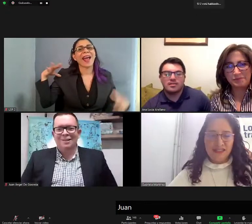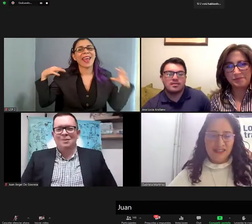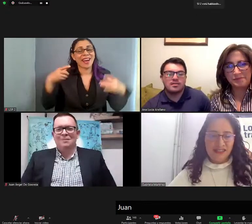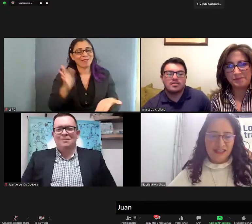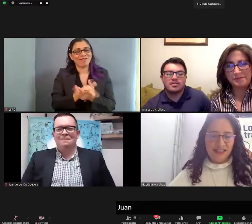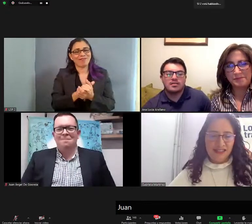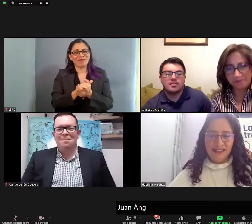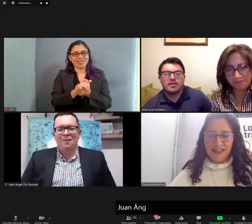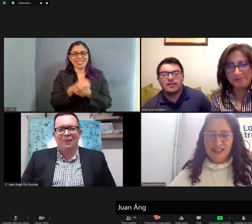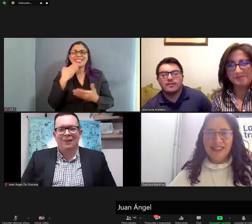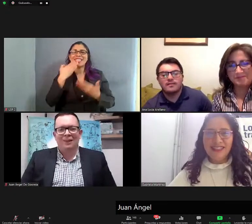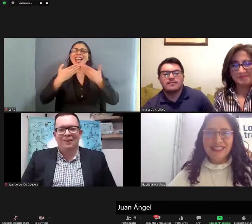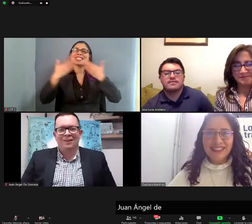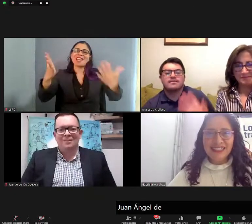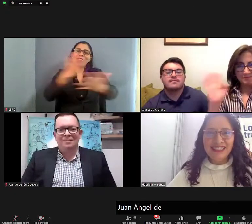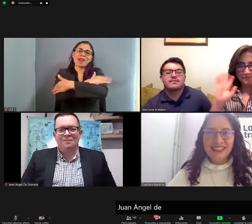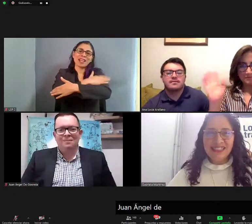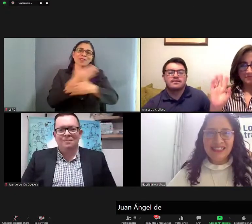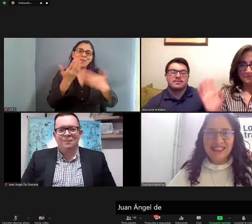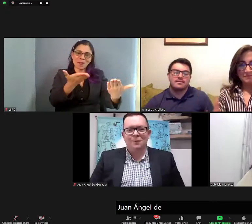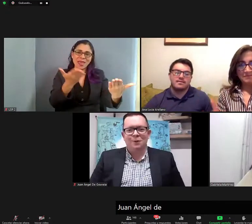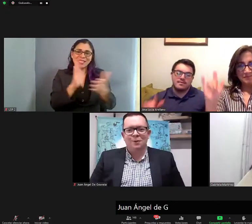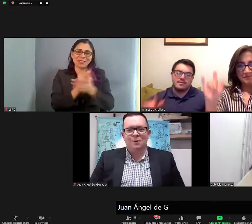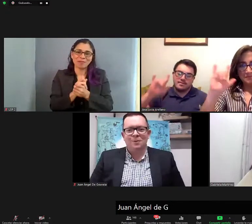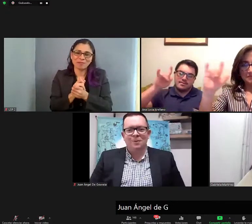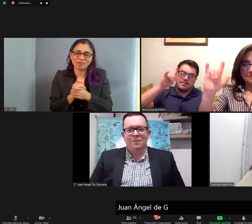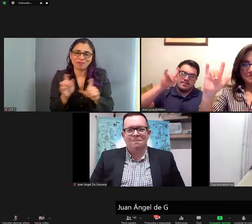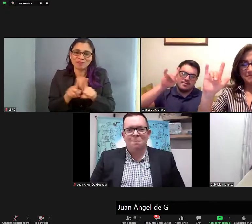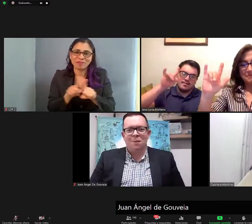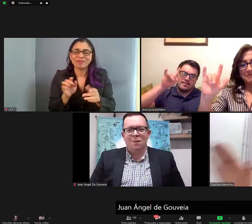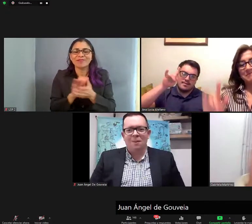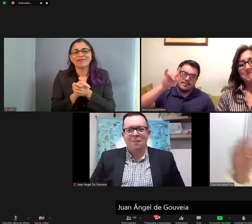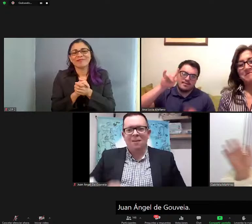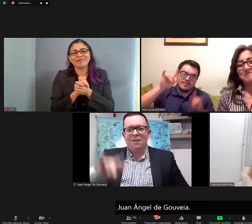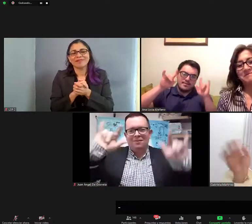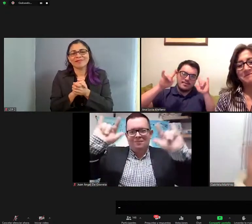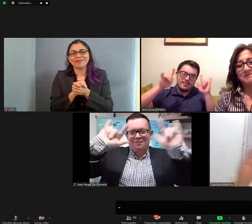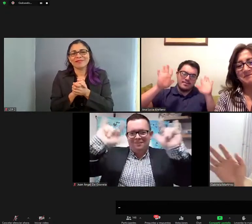thank you thanks a lot regards